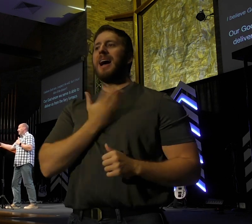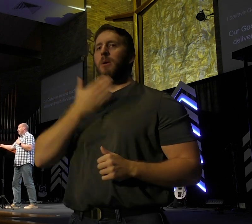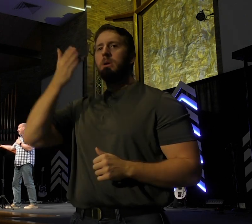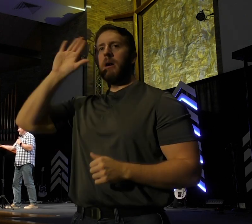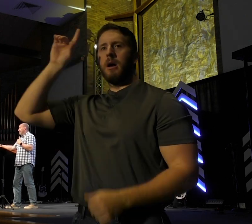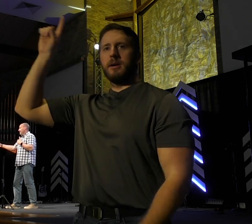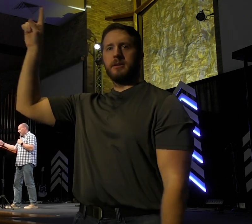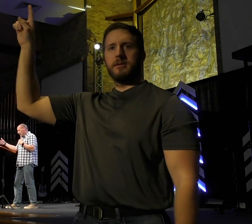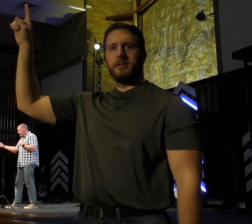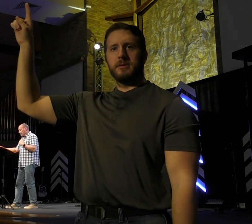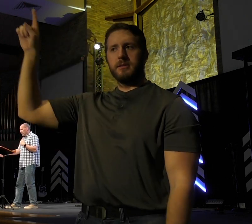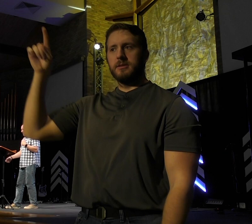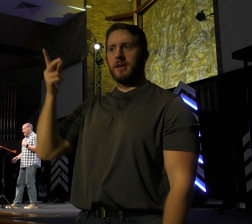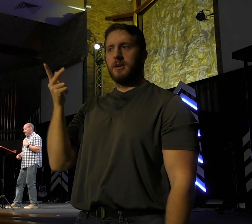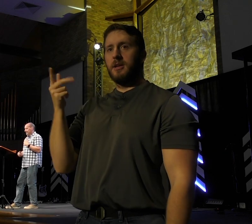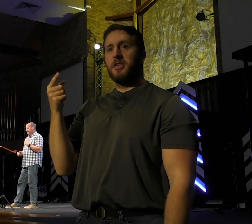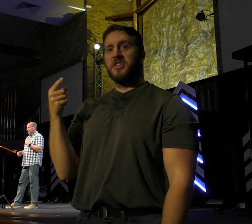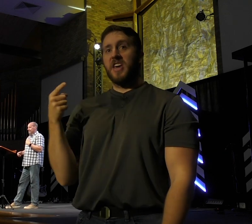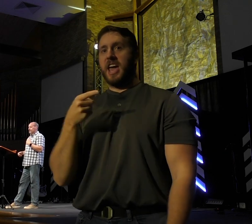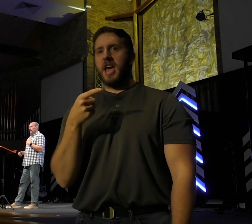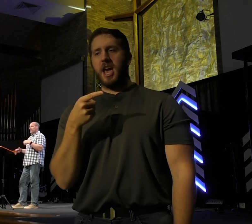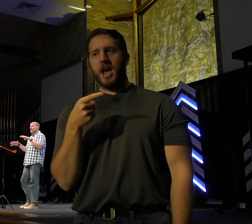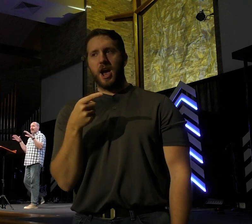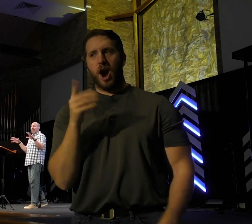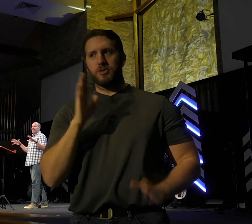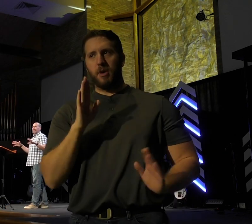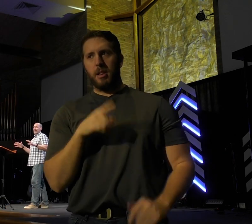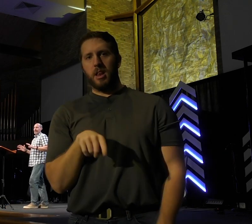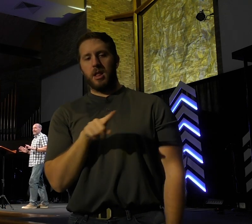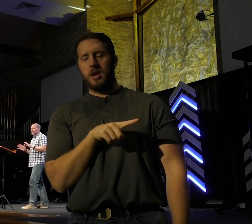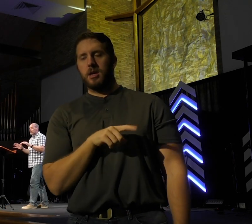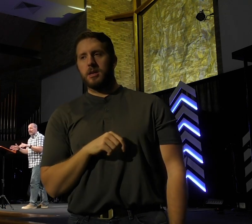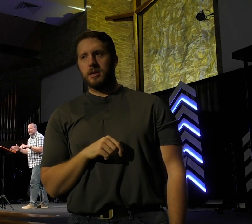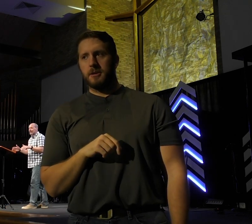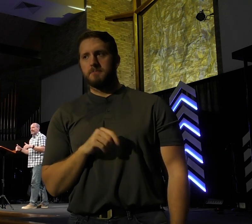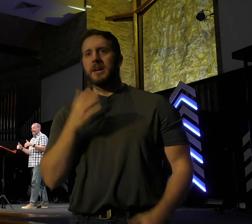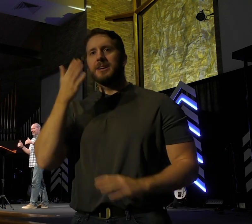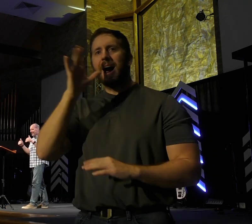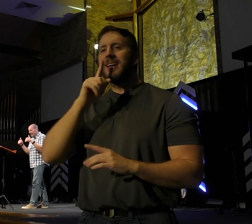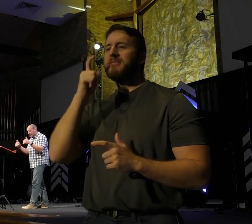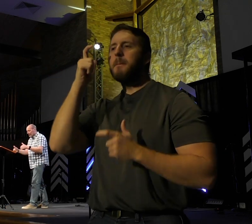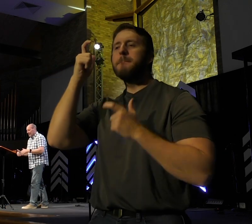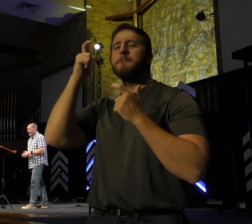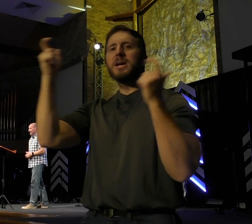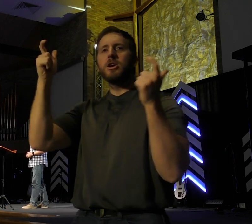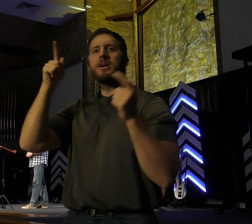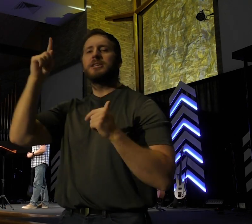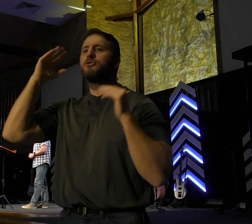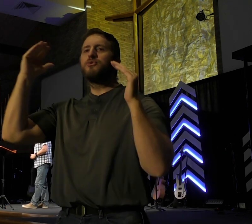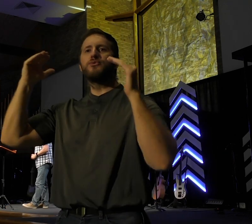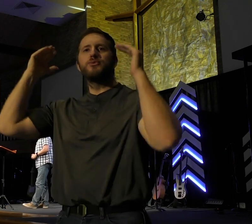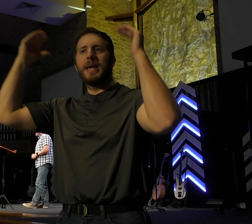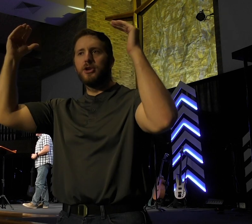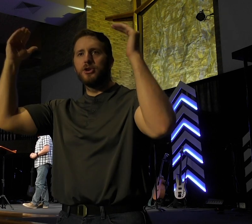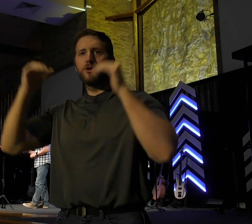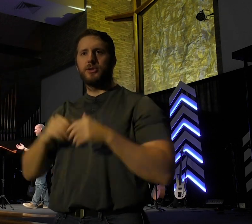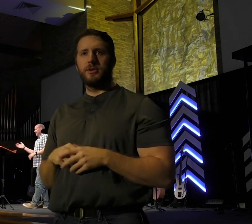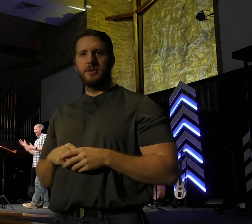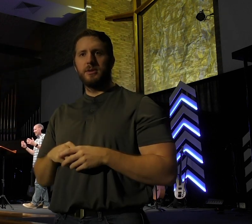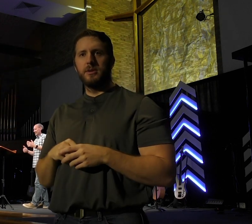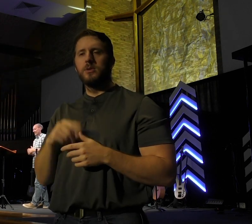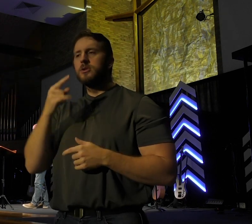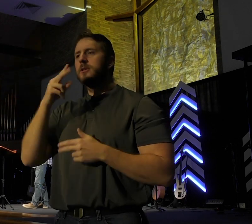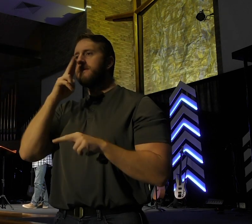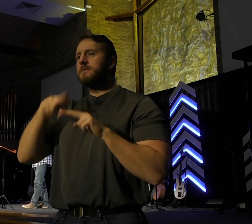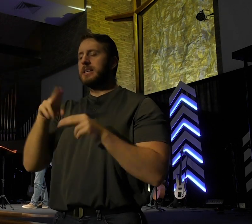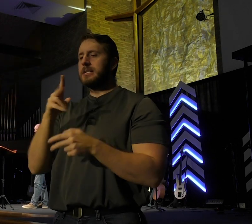They are in trouble. God is bigger and he is greater. There was a fun